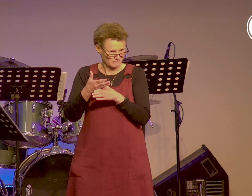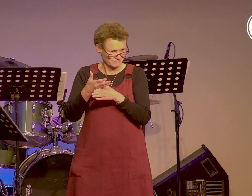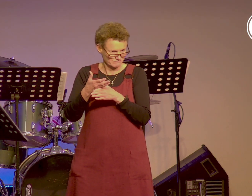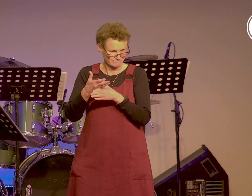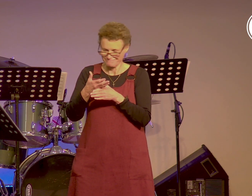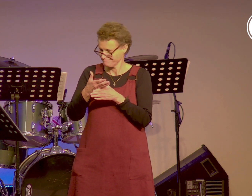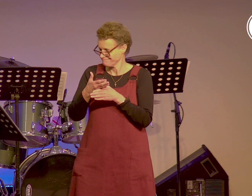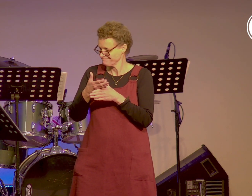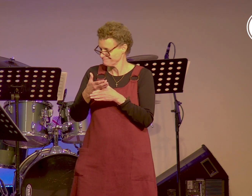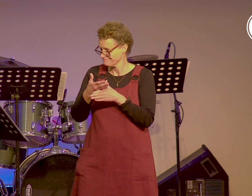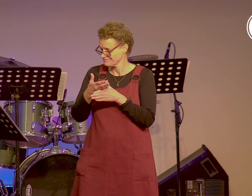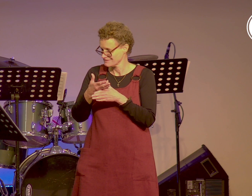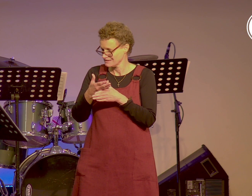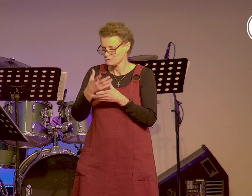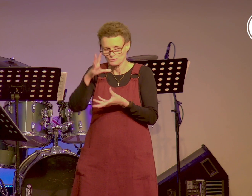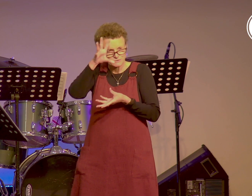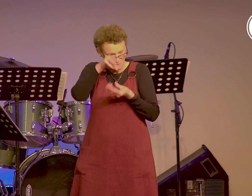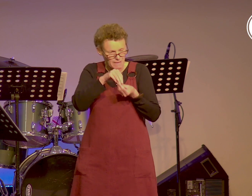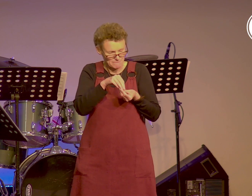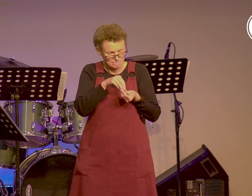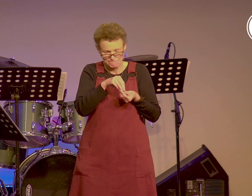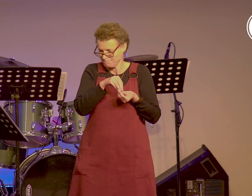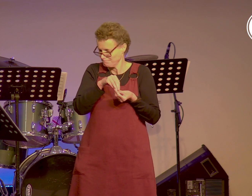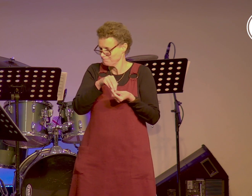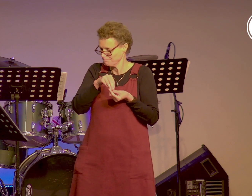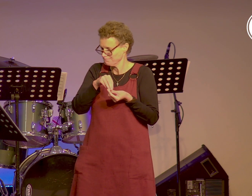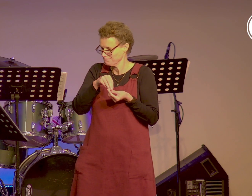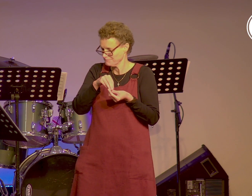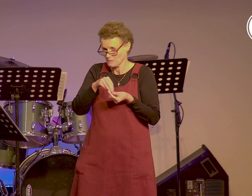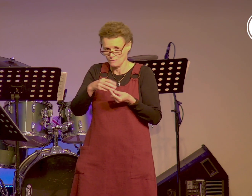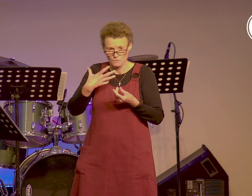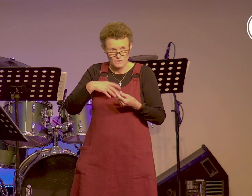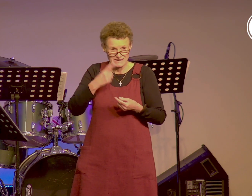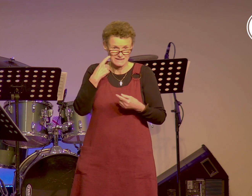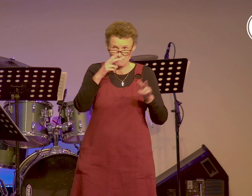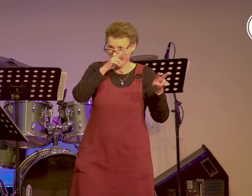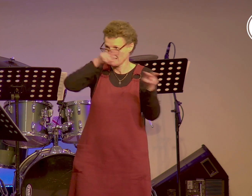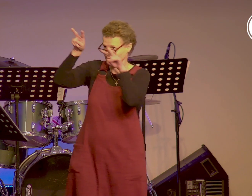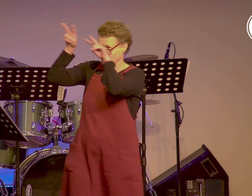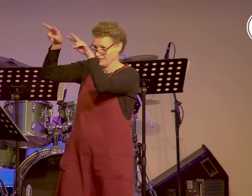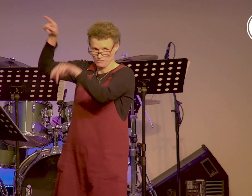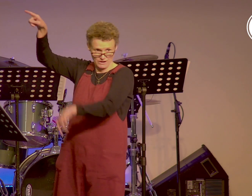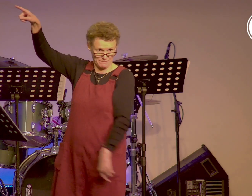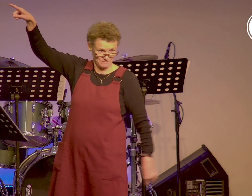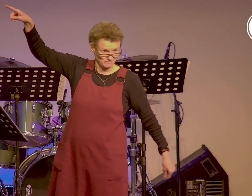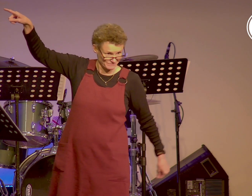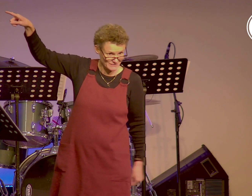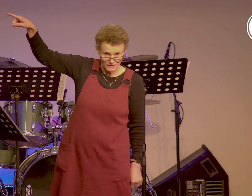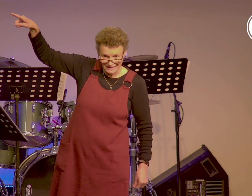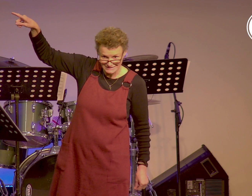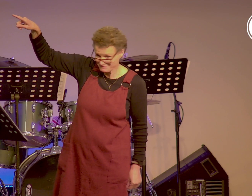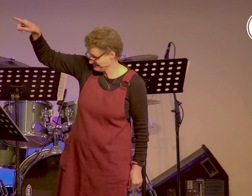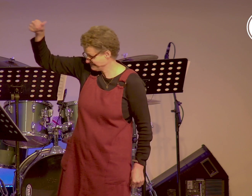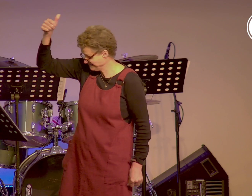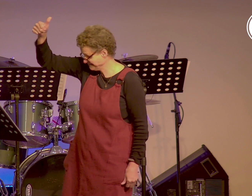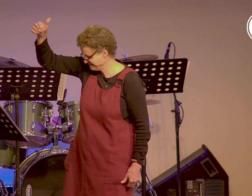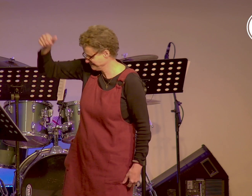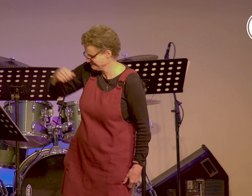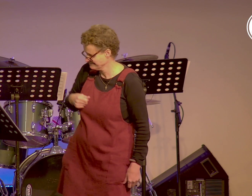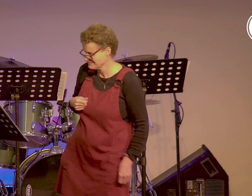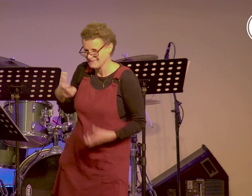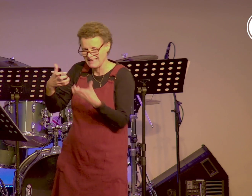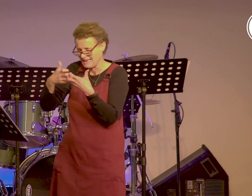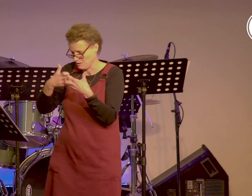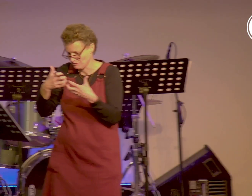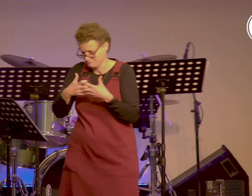God's been there all the time. So just to sum up, let's focus